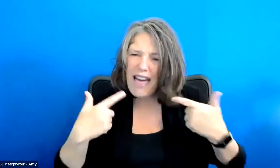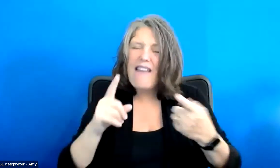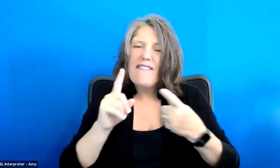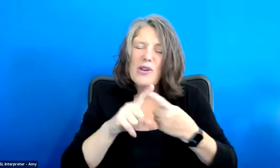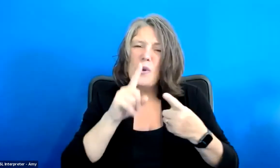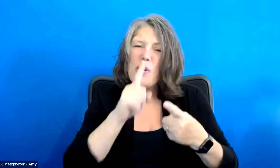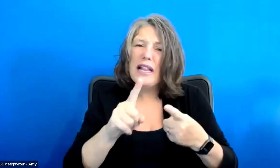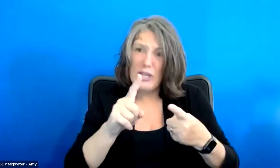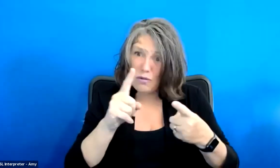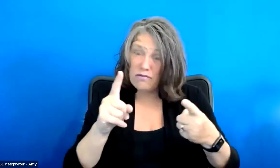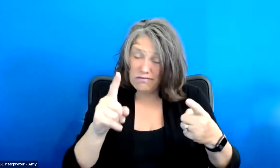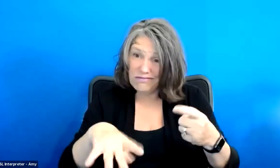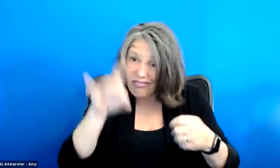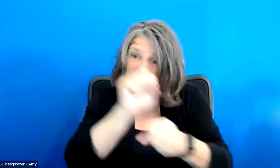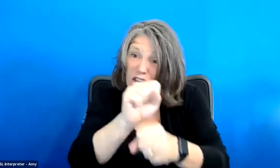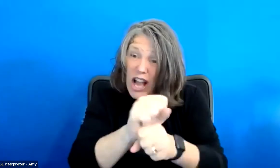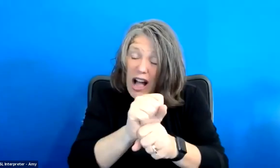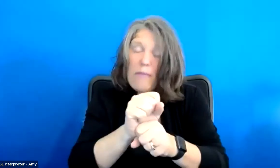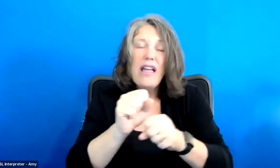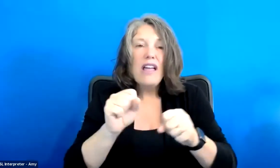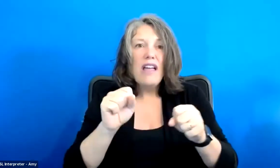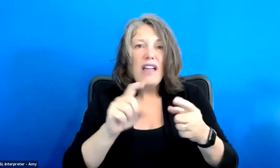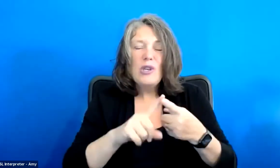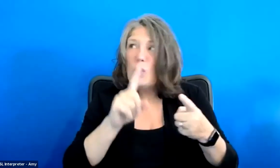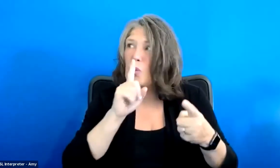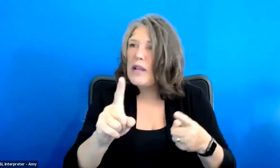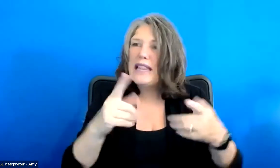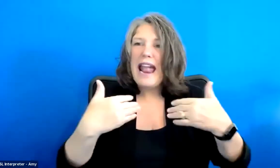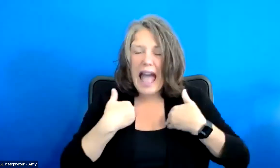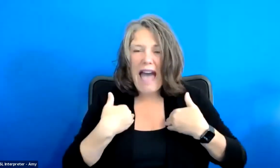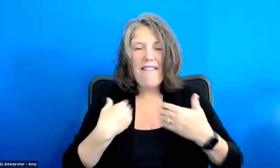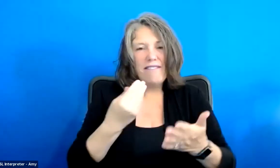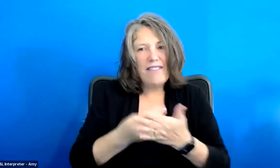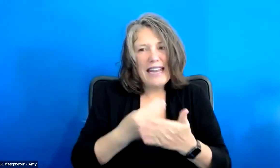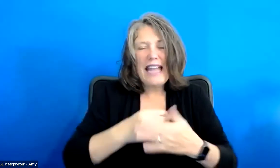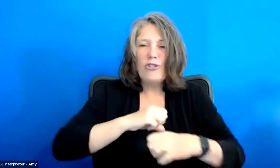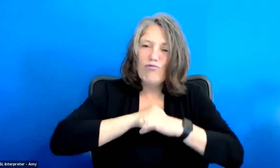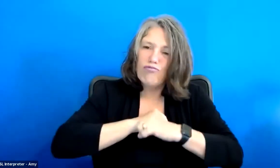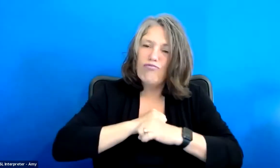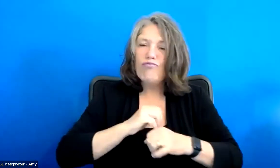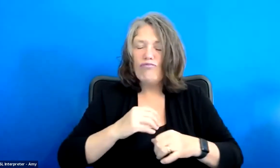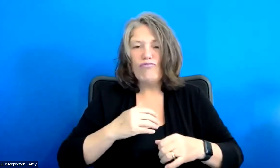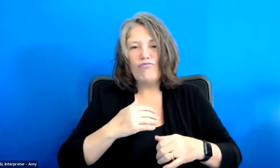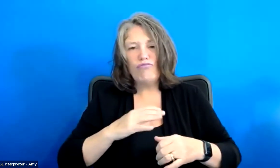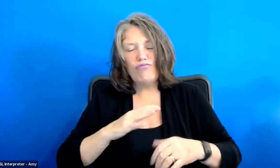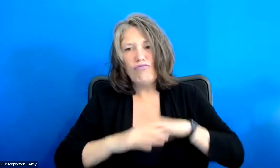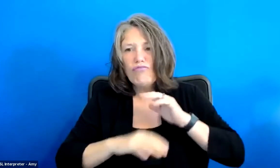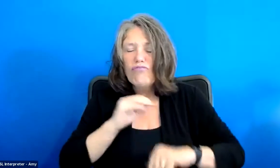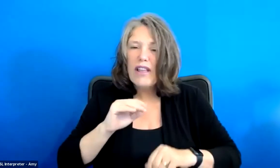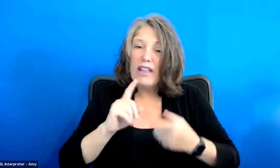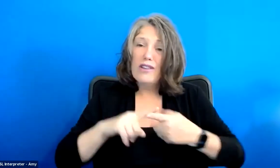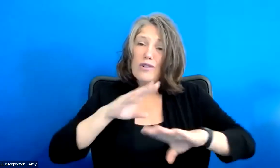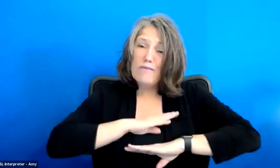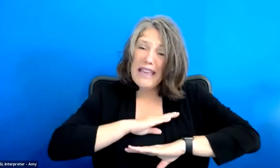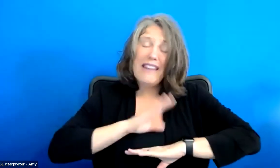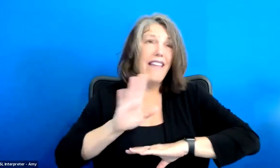be employed, to be able to have financial security, to able to meet their